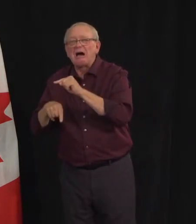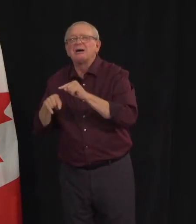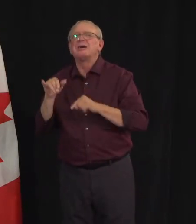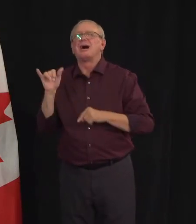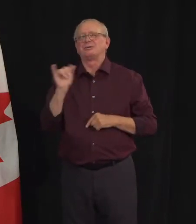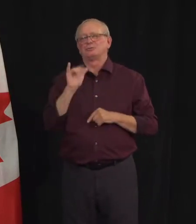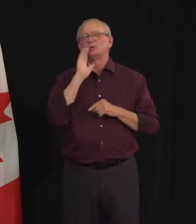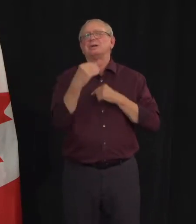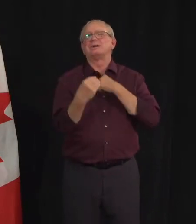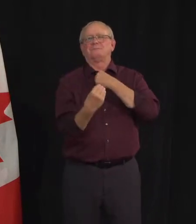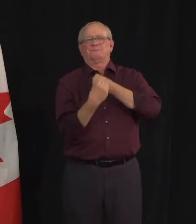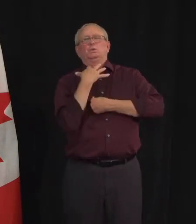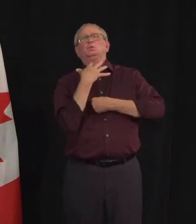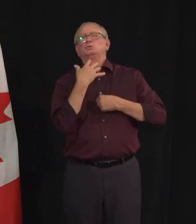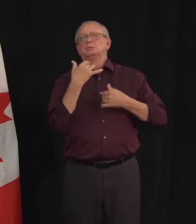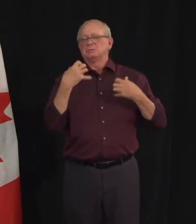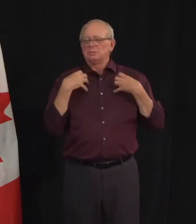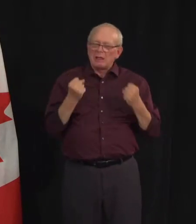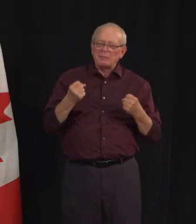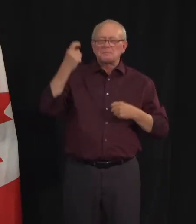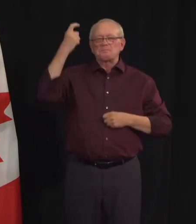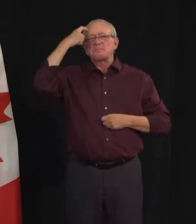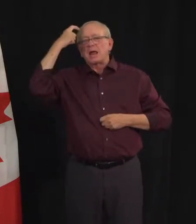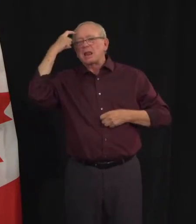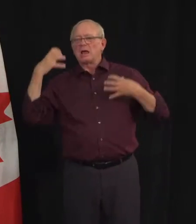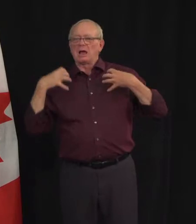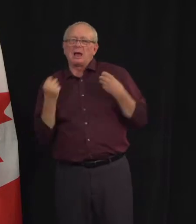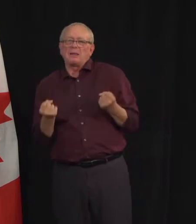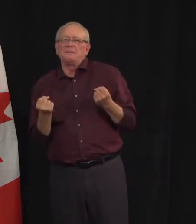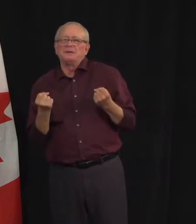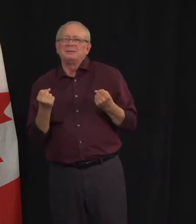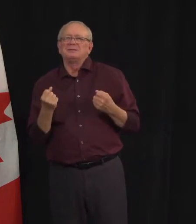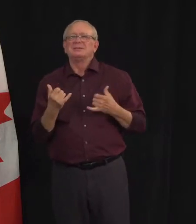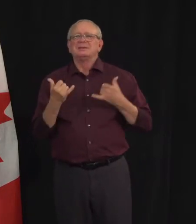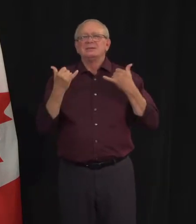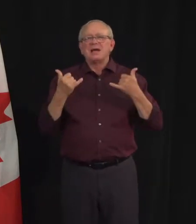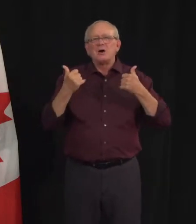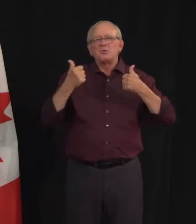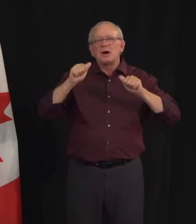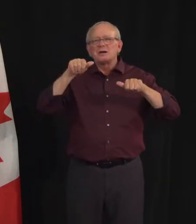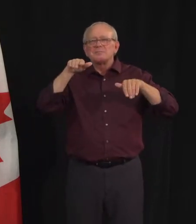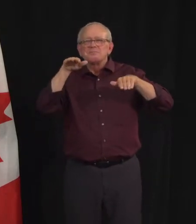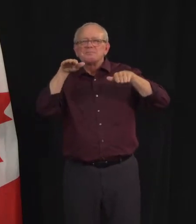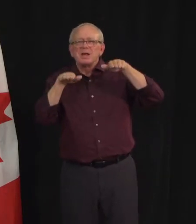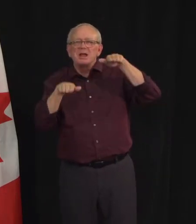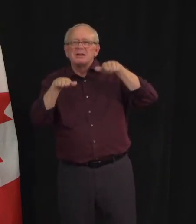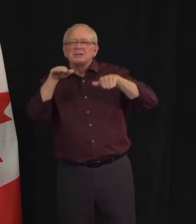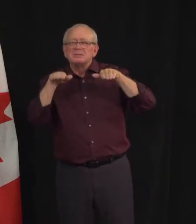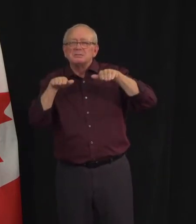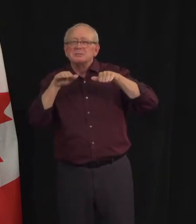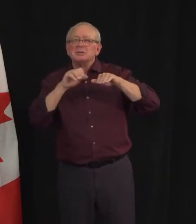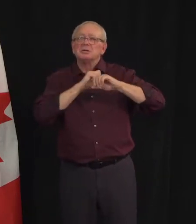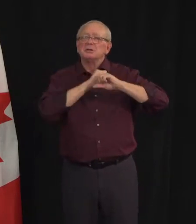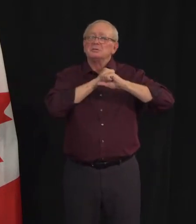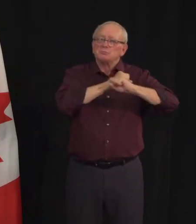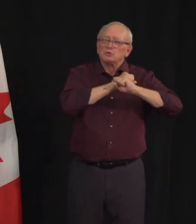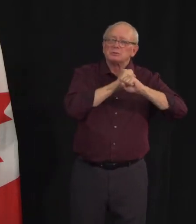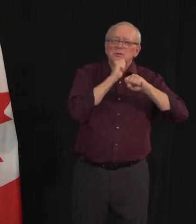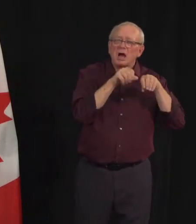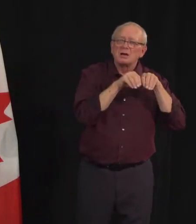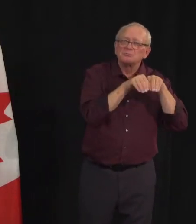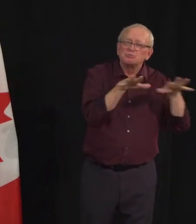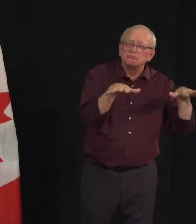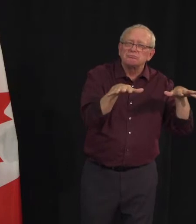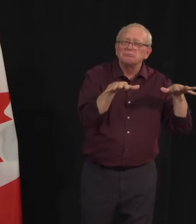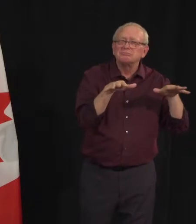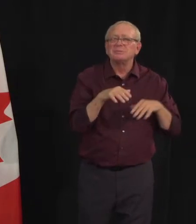live with this virus and how to find the right balance between preventing uncontrolled COVID spread and preventing the